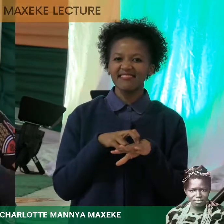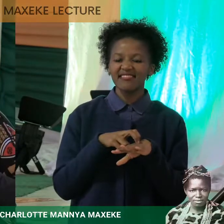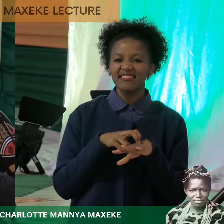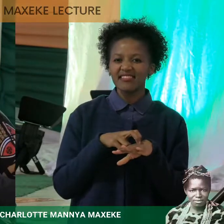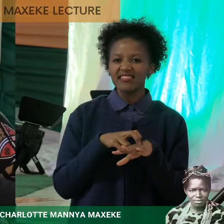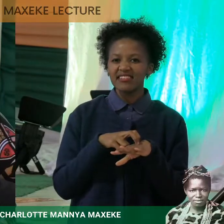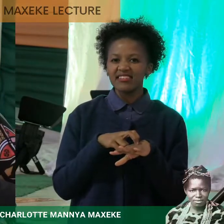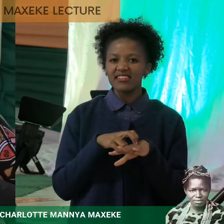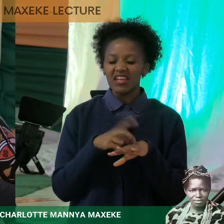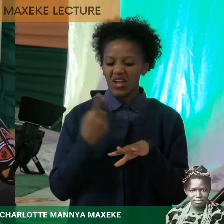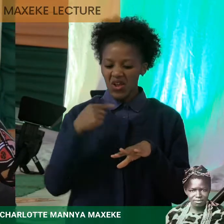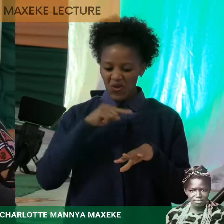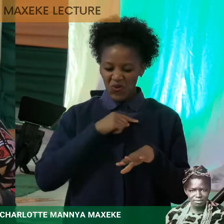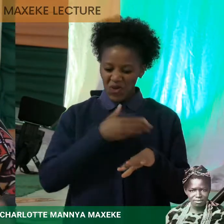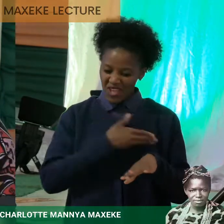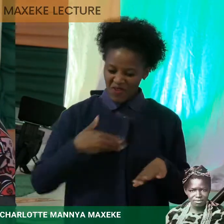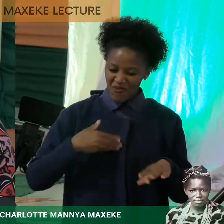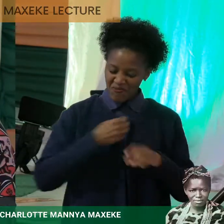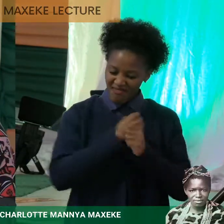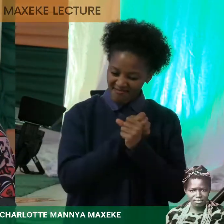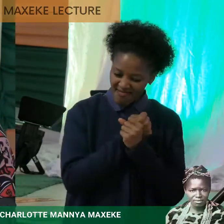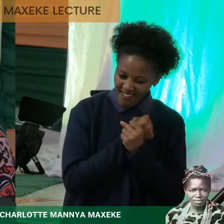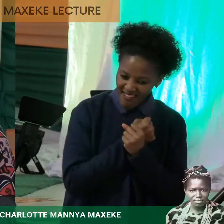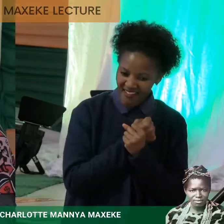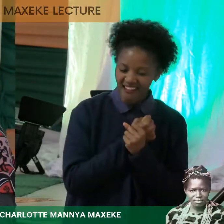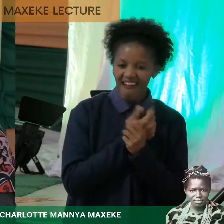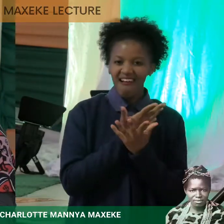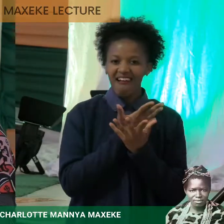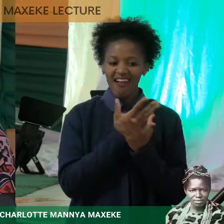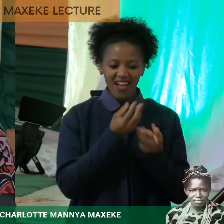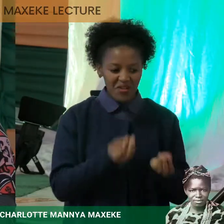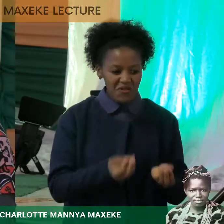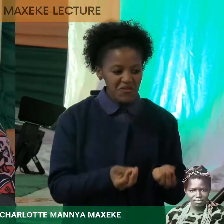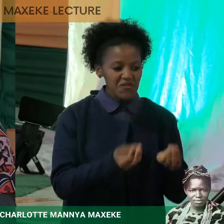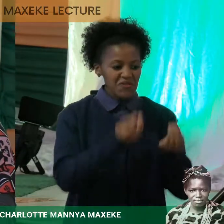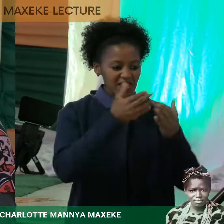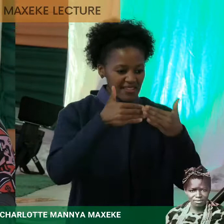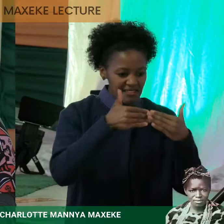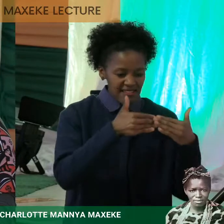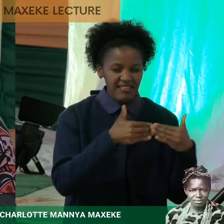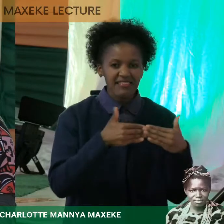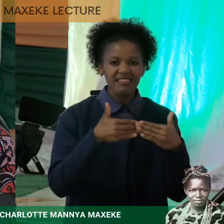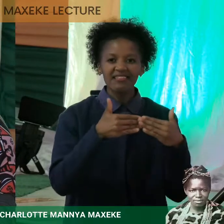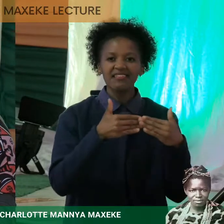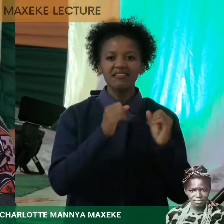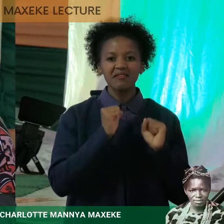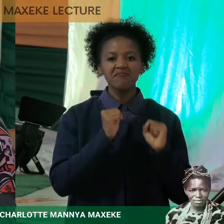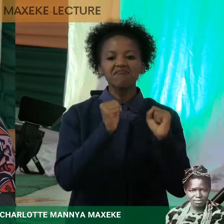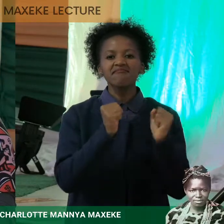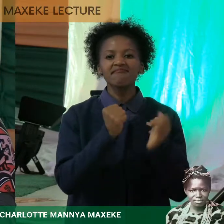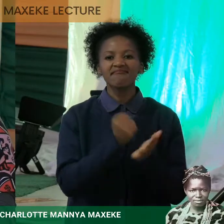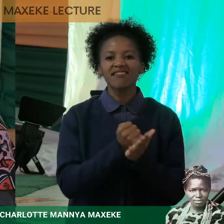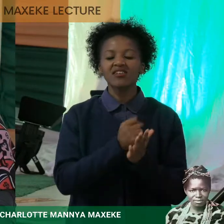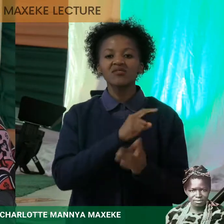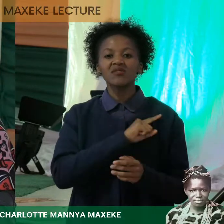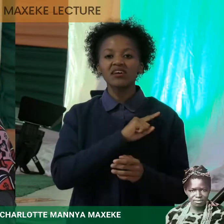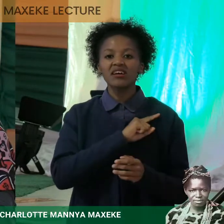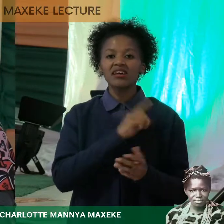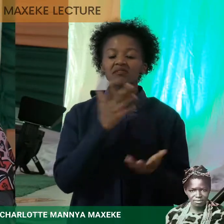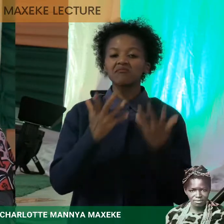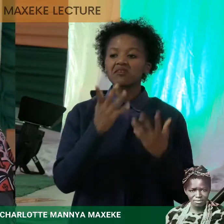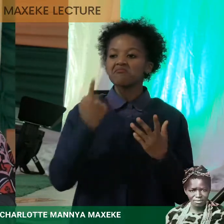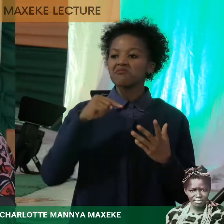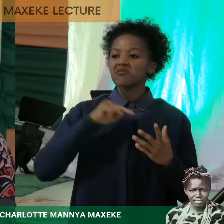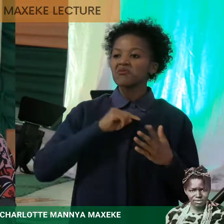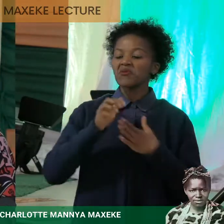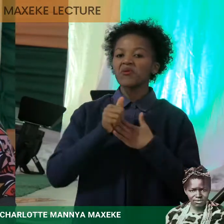ngaba bantu abanothando, nabantu abakhulisayo nabanenkathalo. Ngoba sisengaba